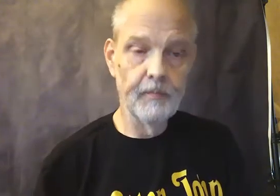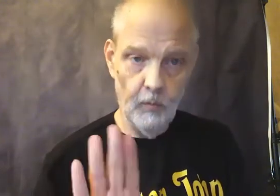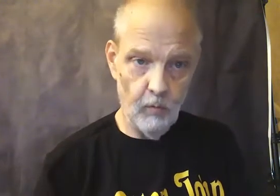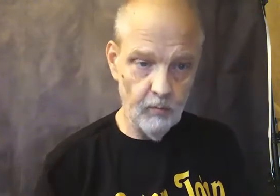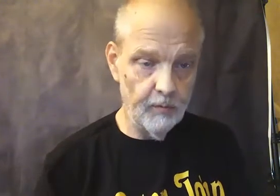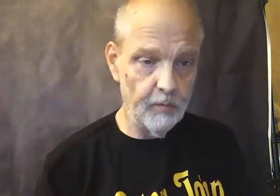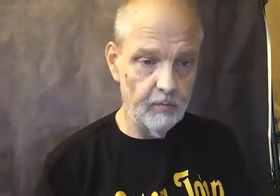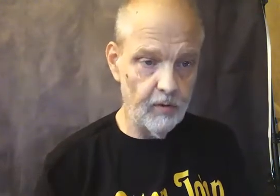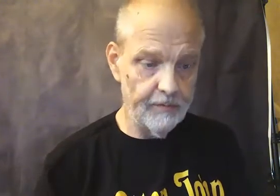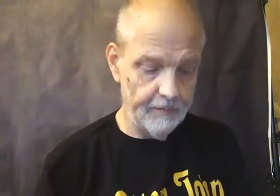With one word